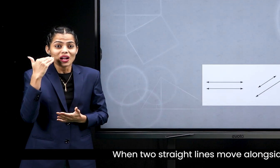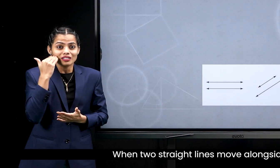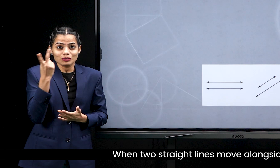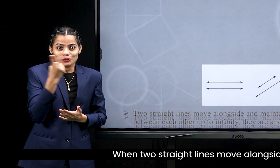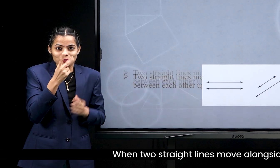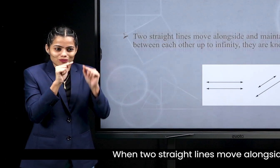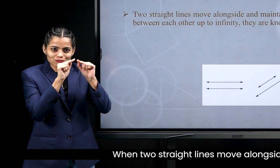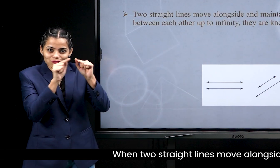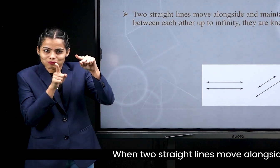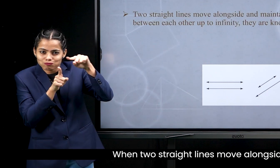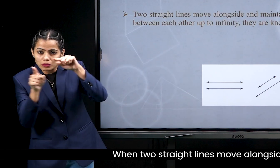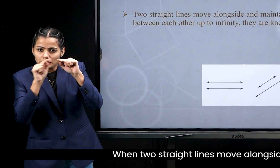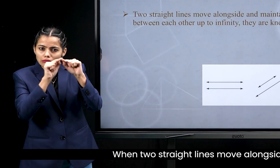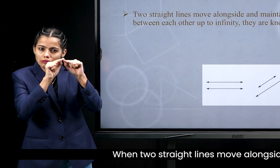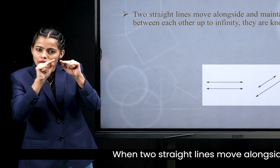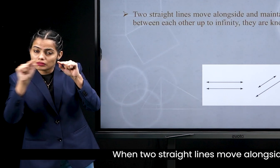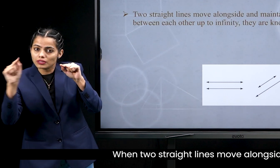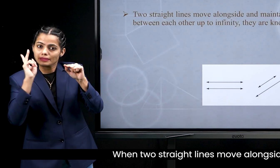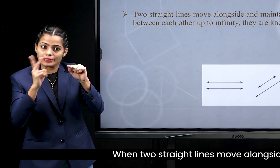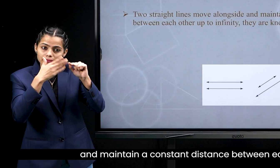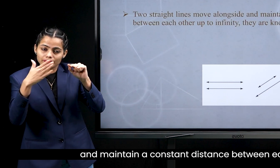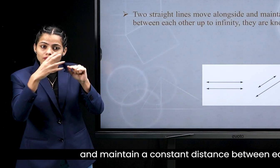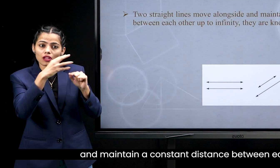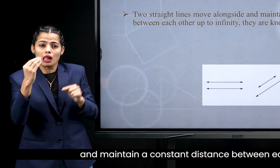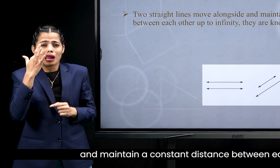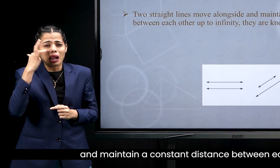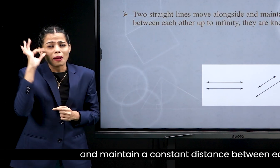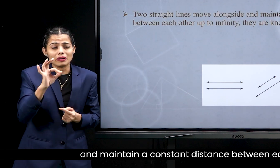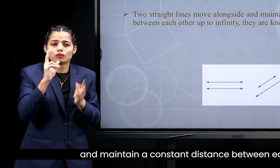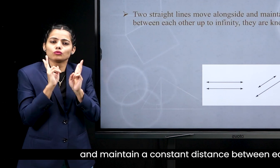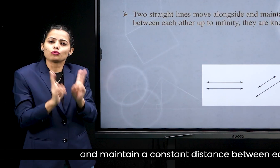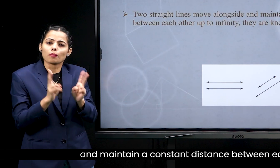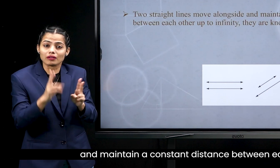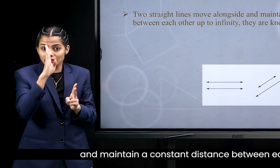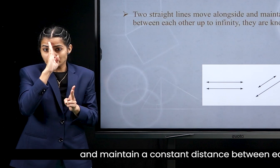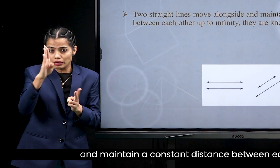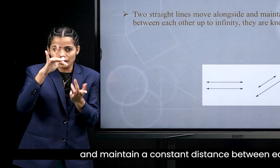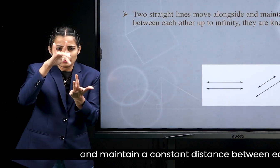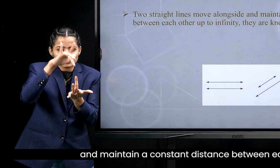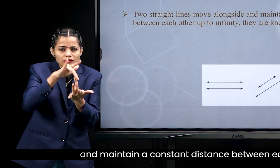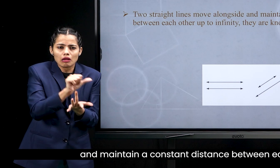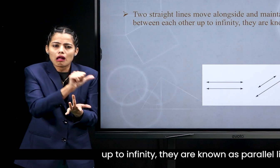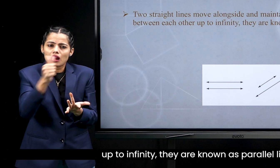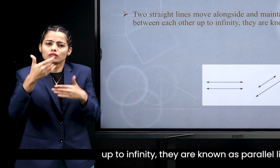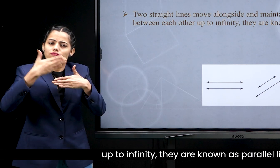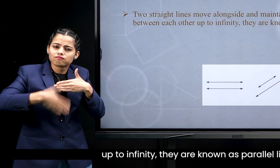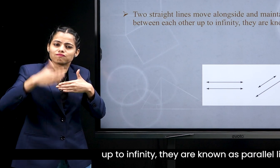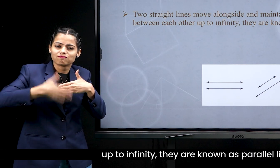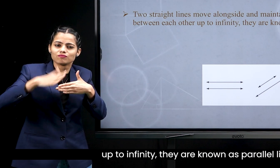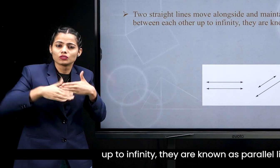When two straight lines move alongside and maintain a constant distance between each other up to infinity,